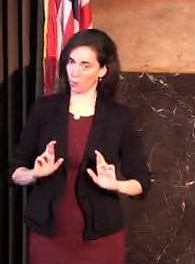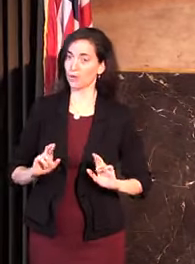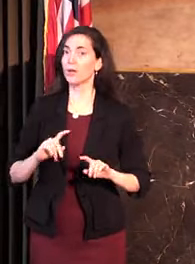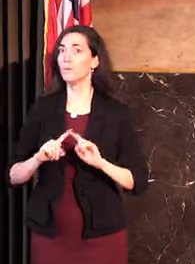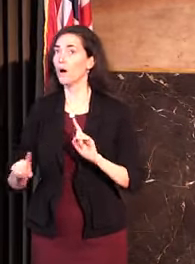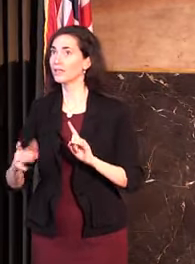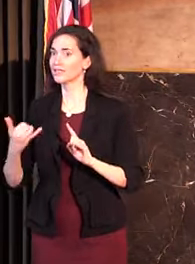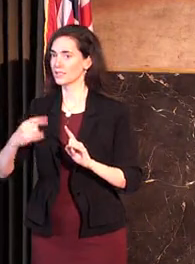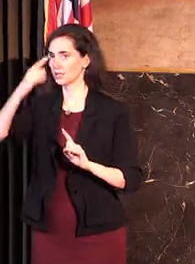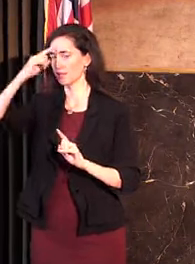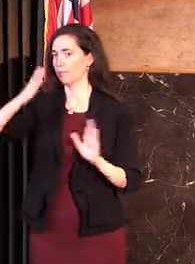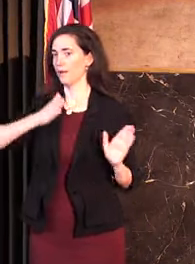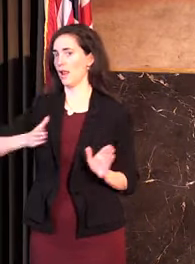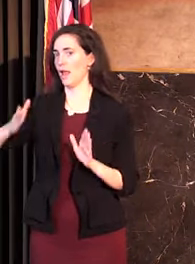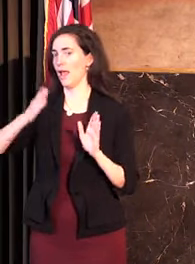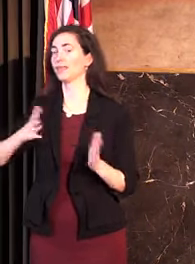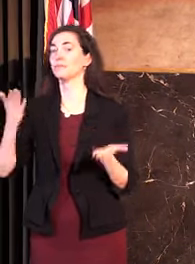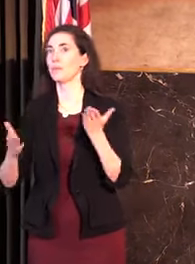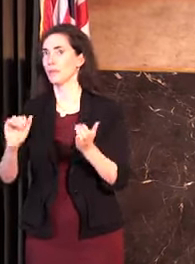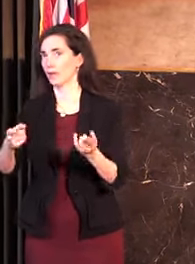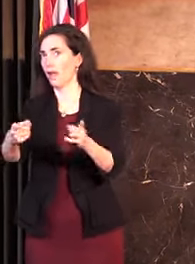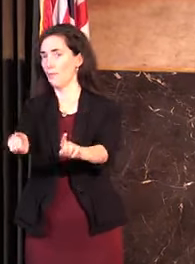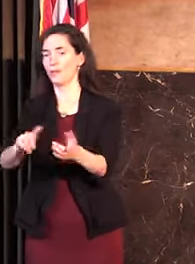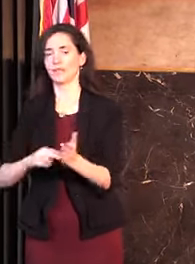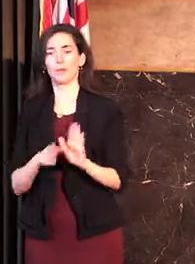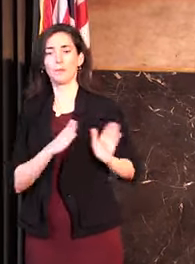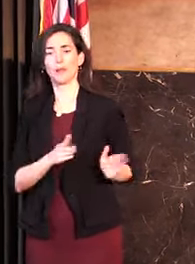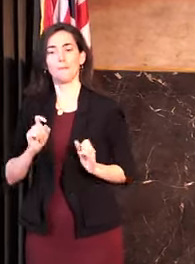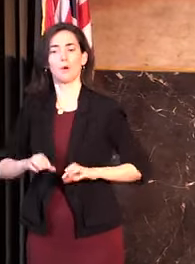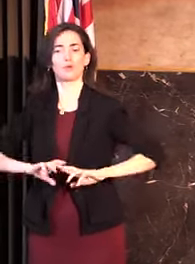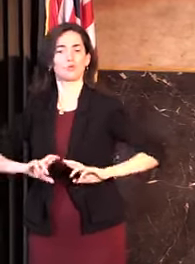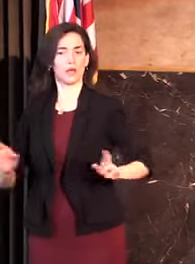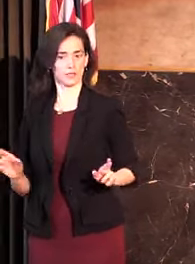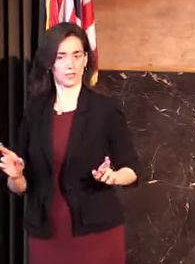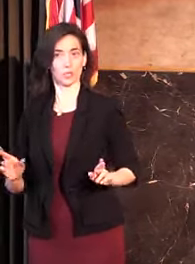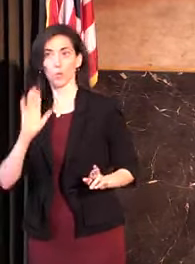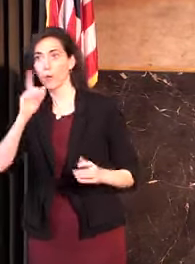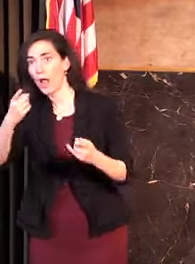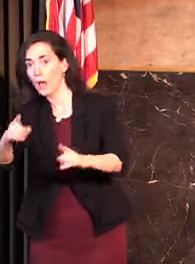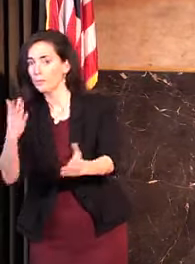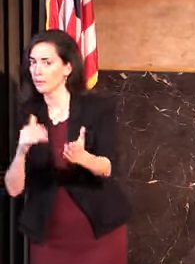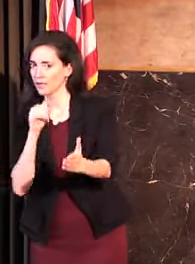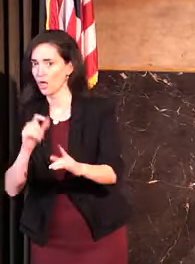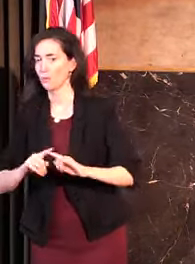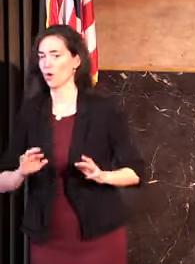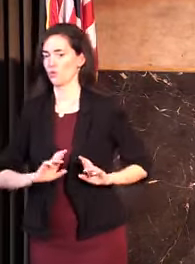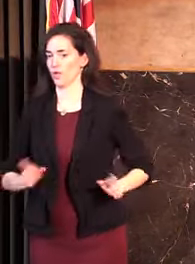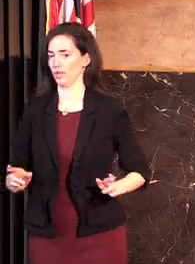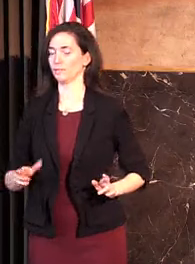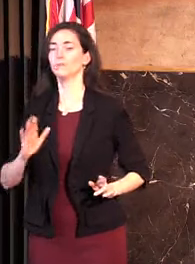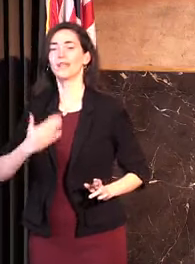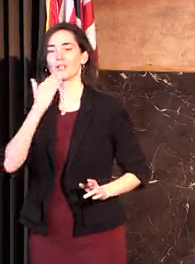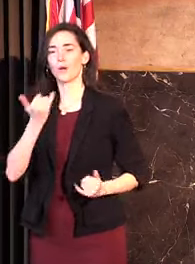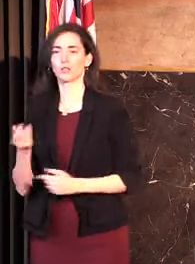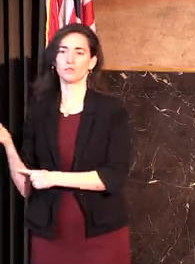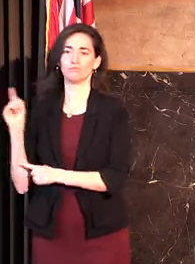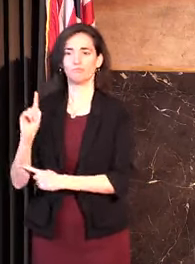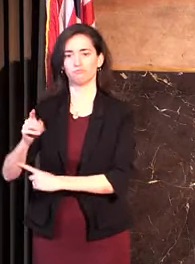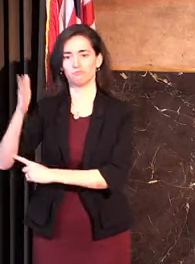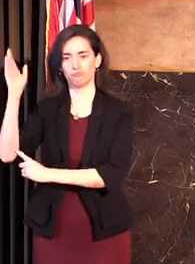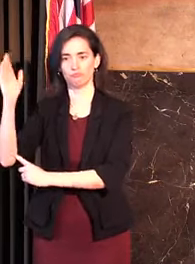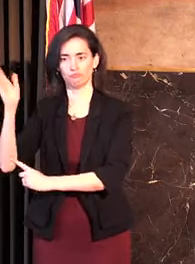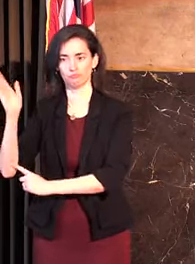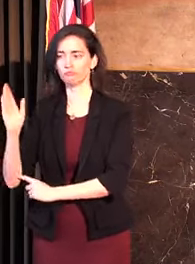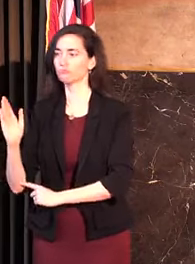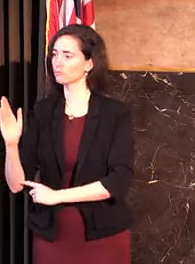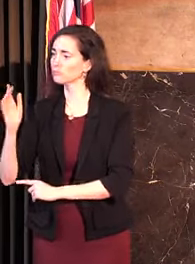we know that that's the right thing to do. And that really is what brings us before you today. We're going to have a discussion